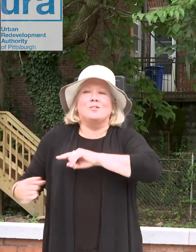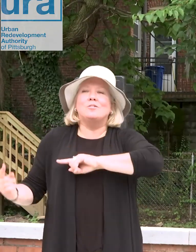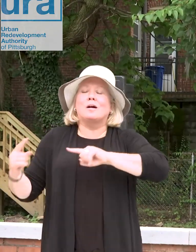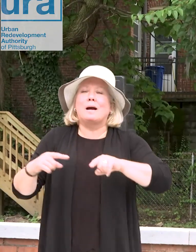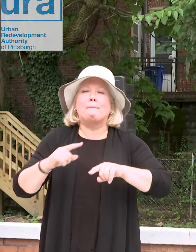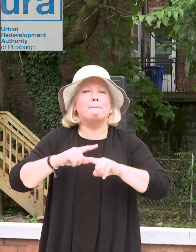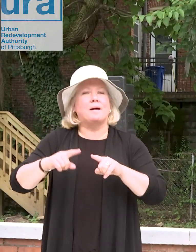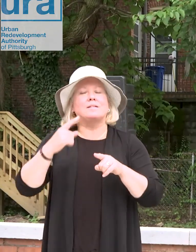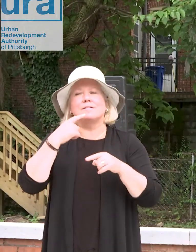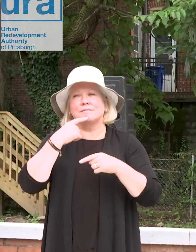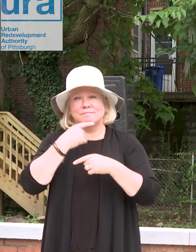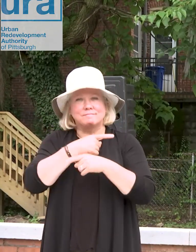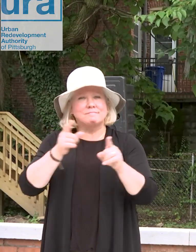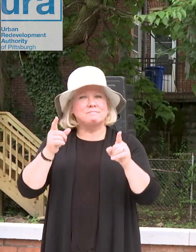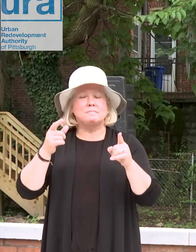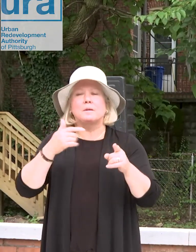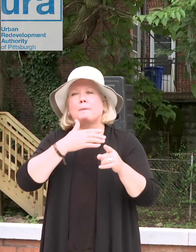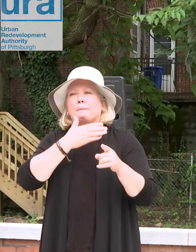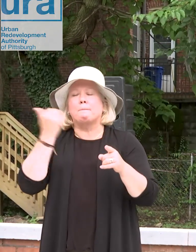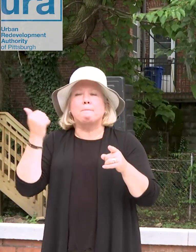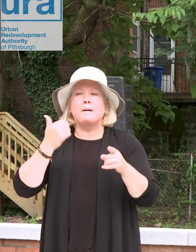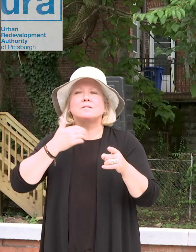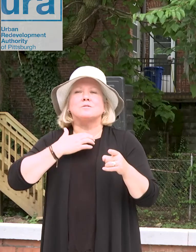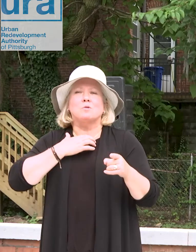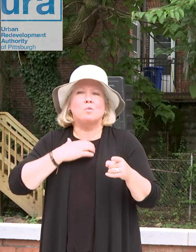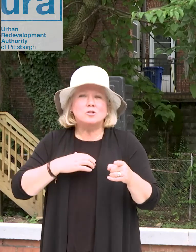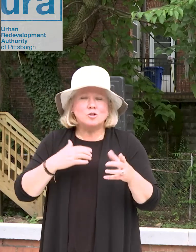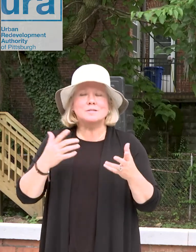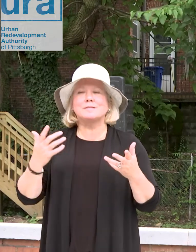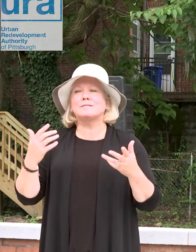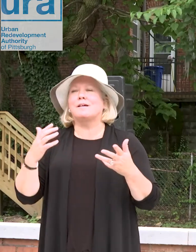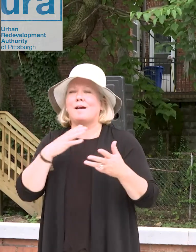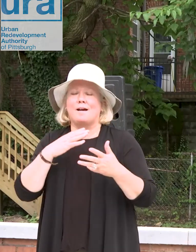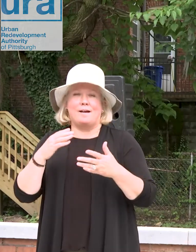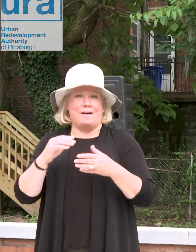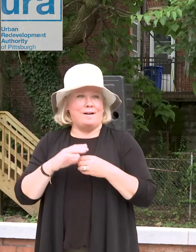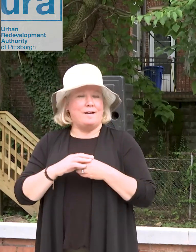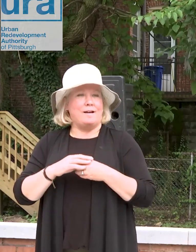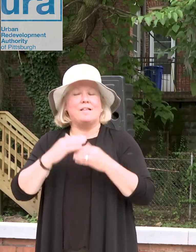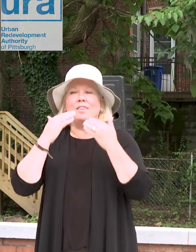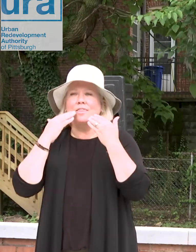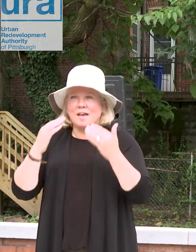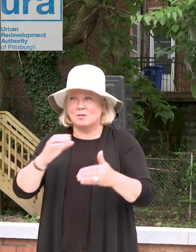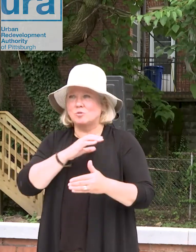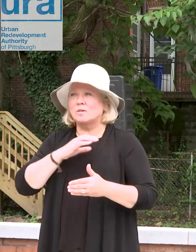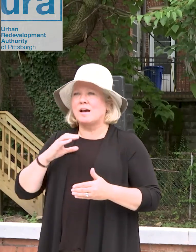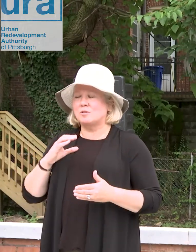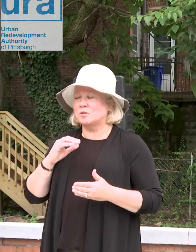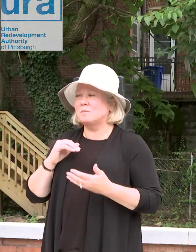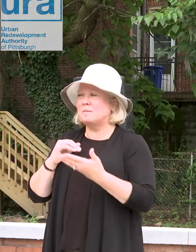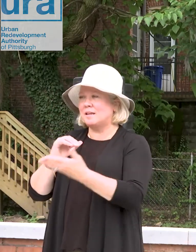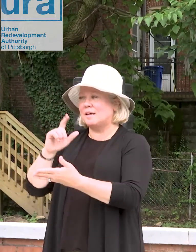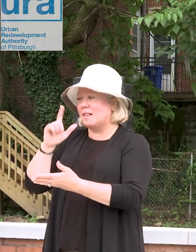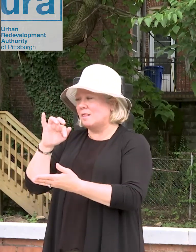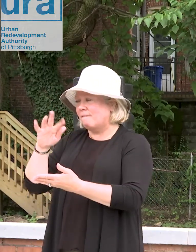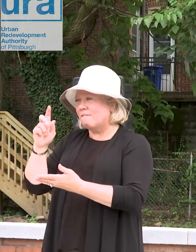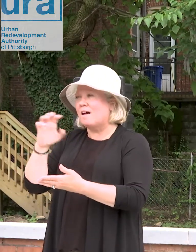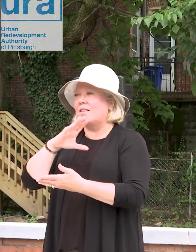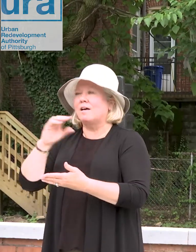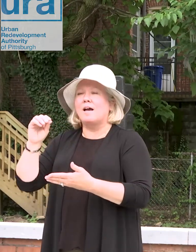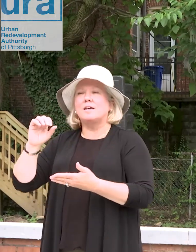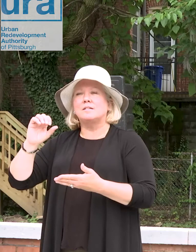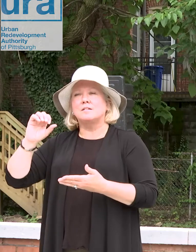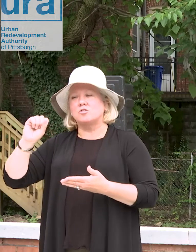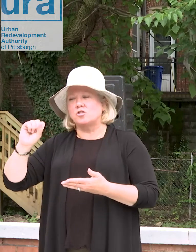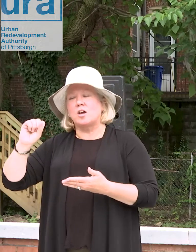best regards and remarks. We want to personally thank Councilman Lavelle's office as well as the Schenley Heights Collaborative for their diligent